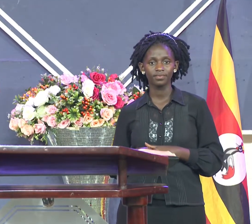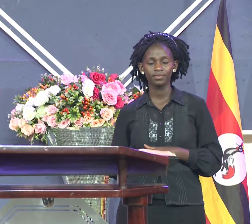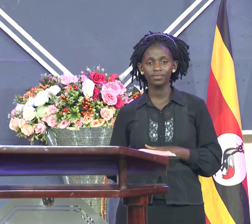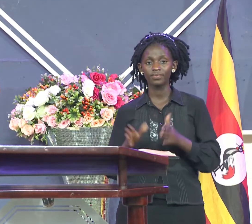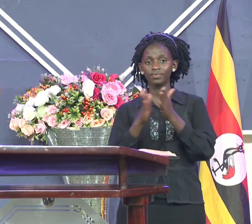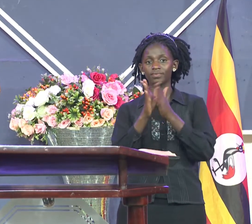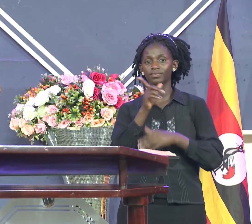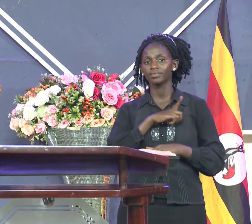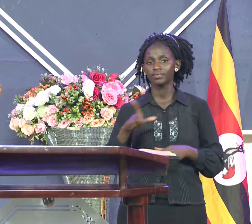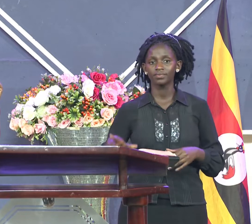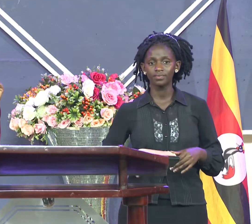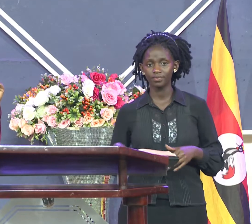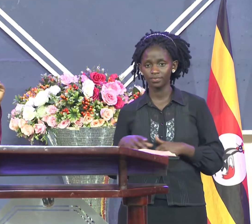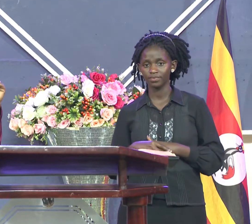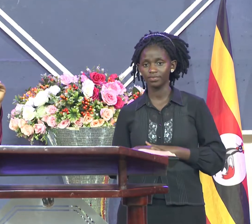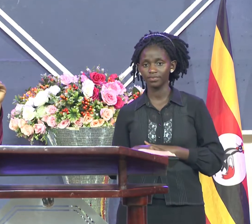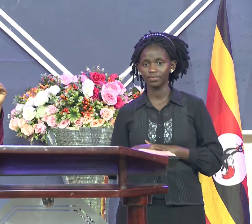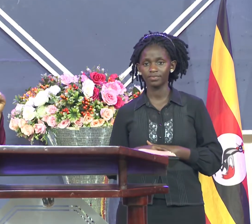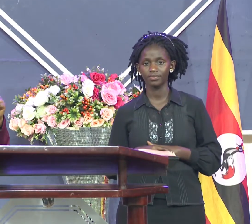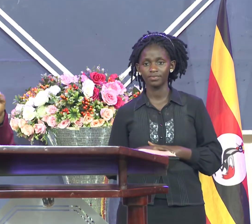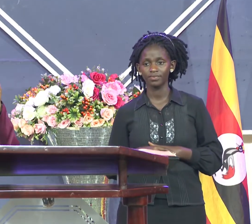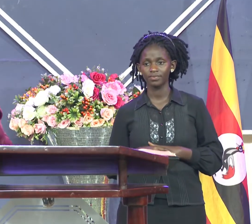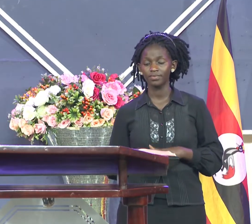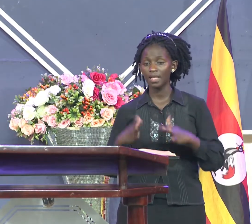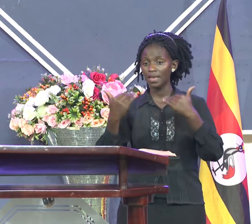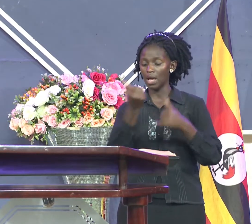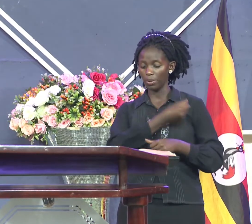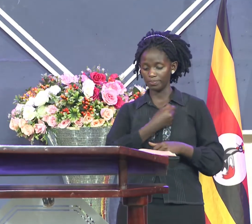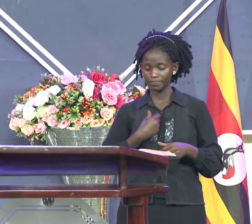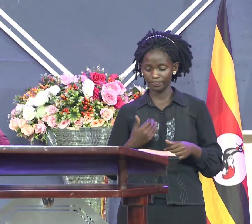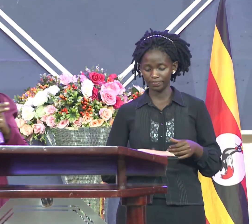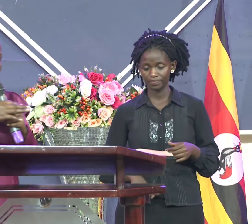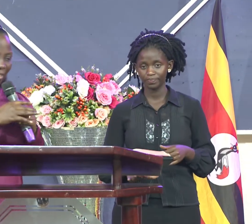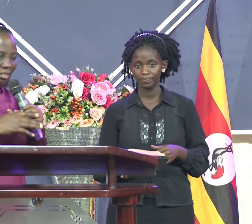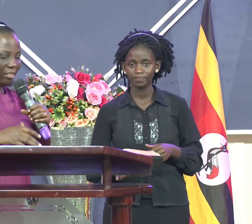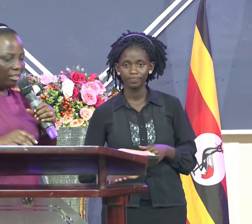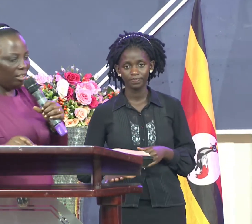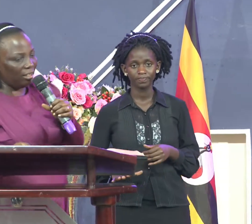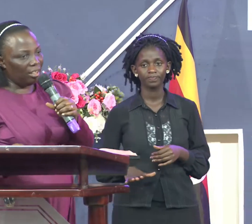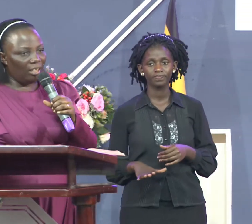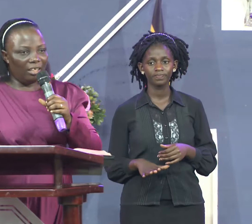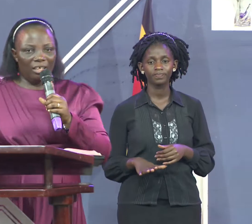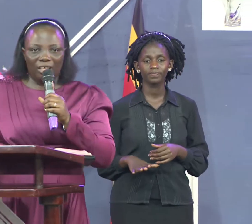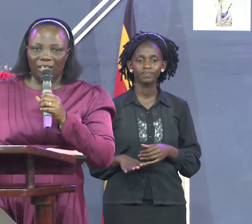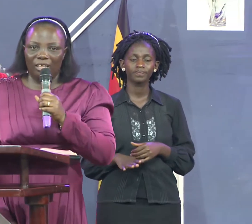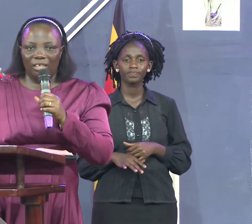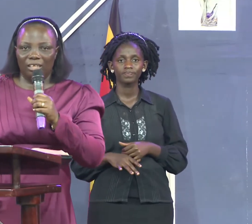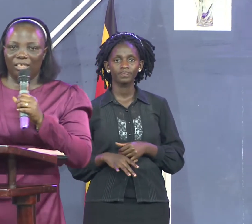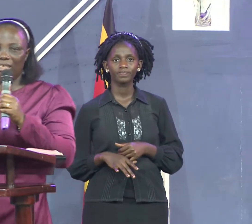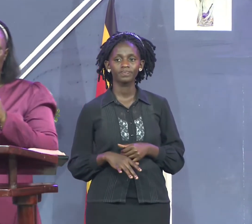very bad. Praise the Lord. Mama. The mother.